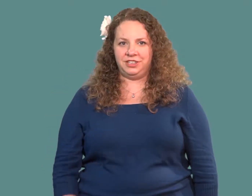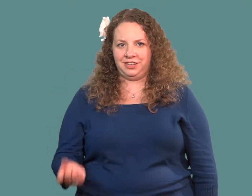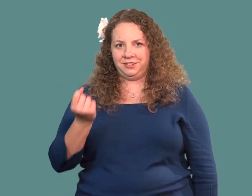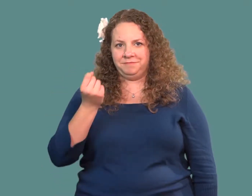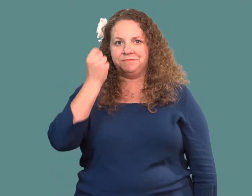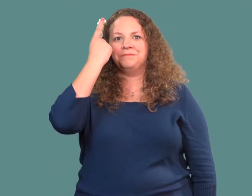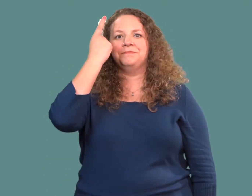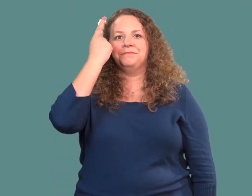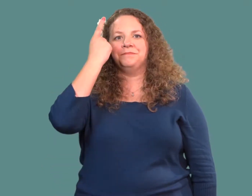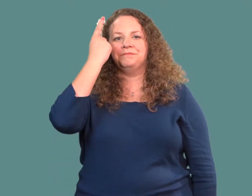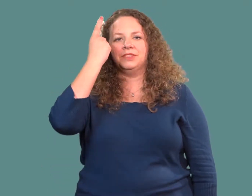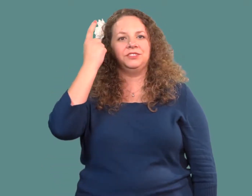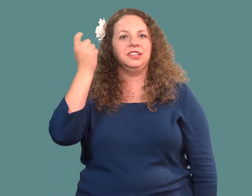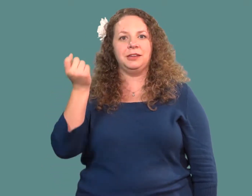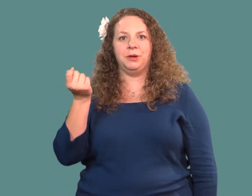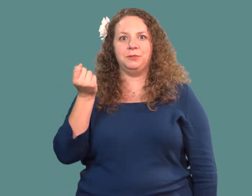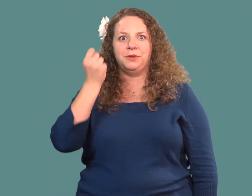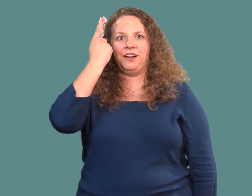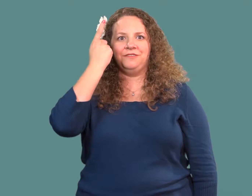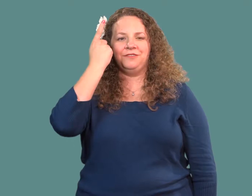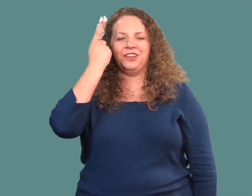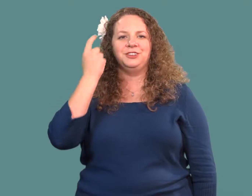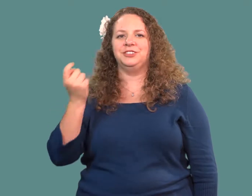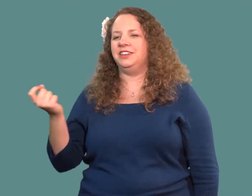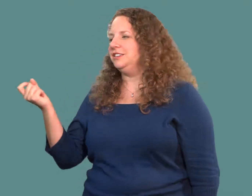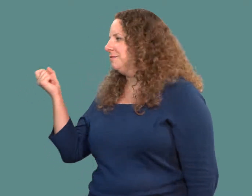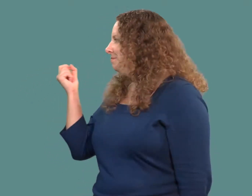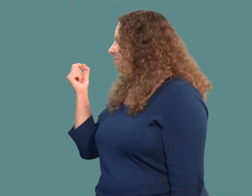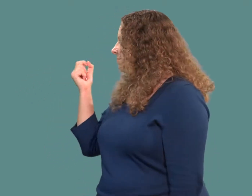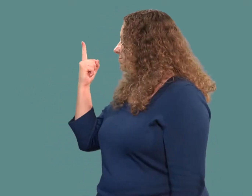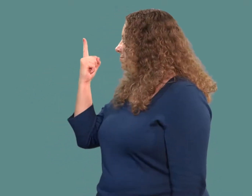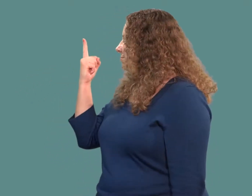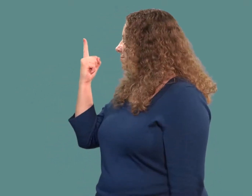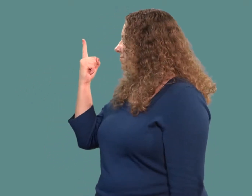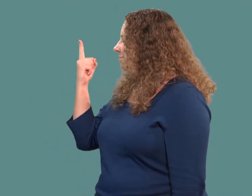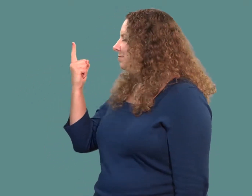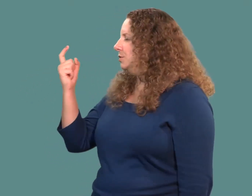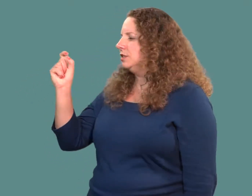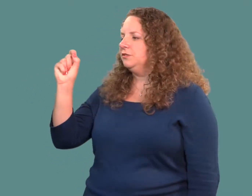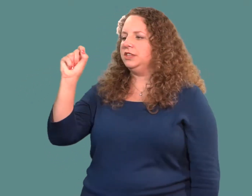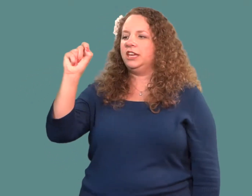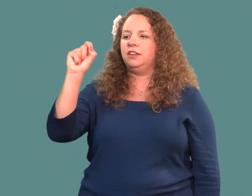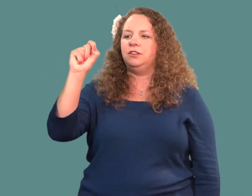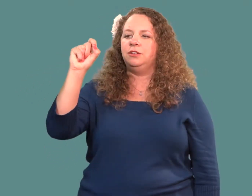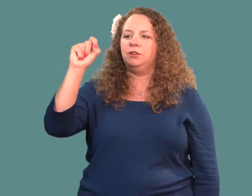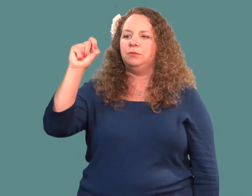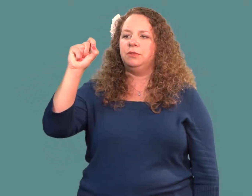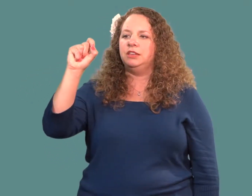Understand, like the light bulb going off, understand. So it's flicking your